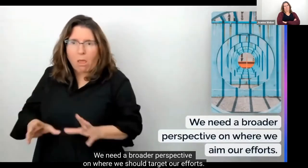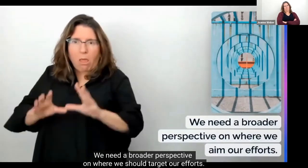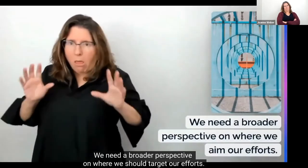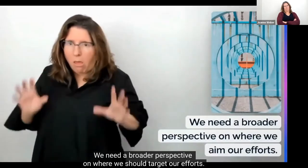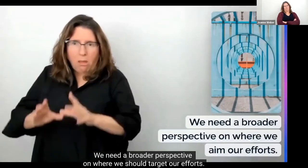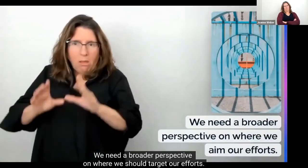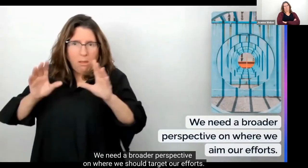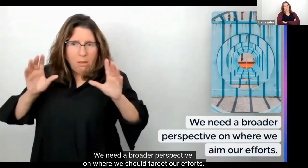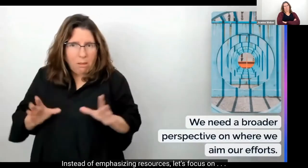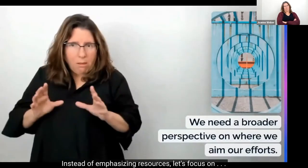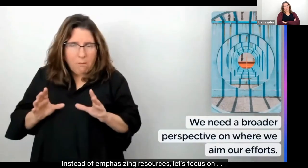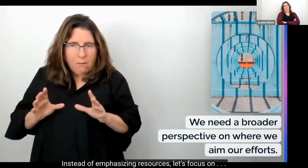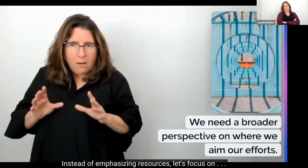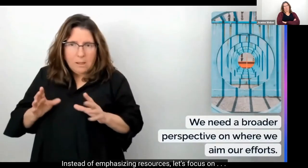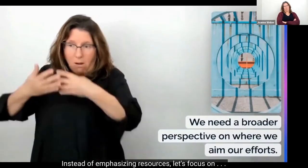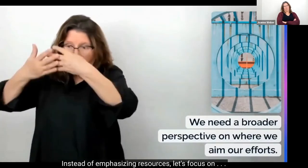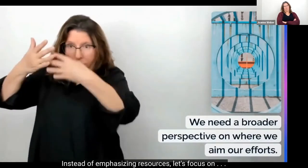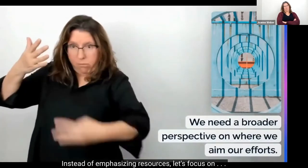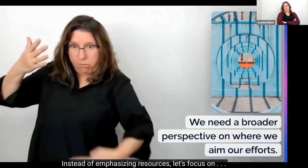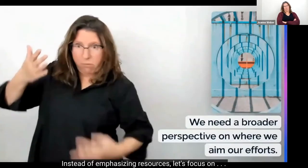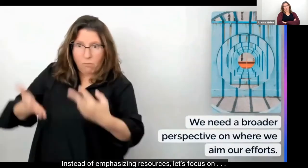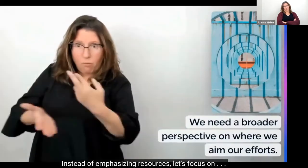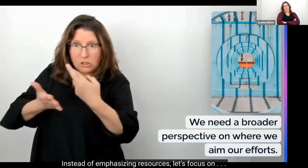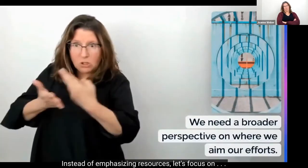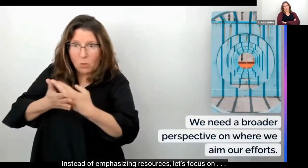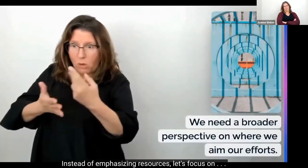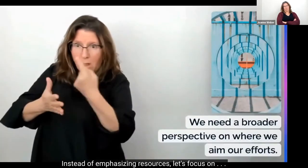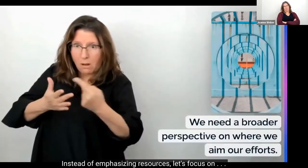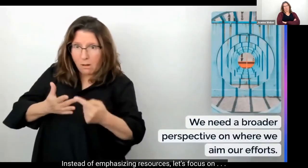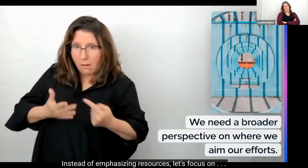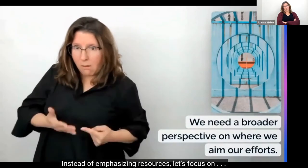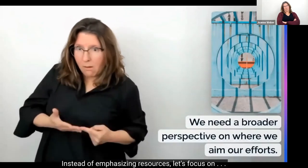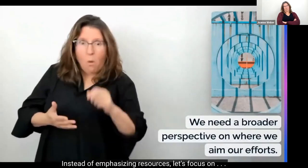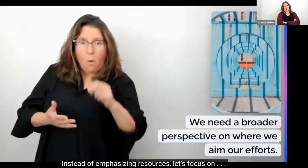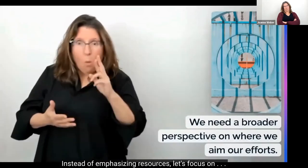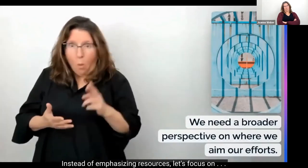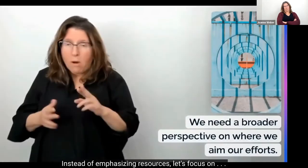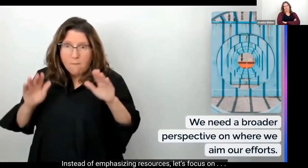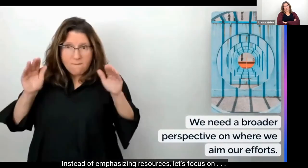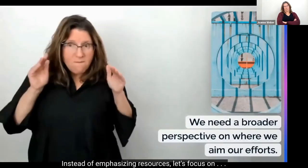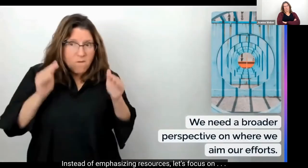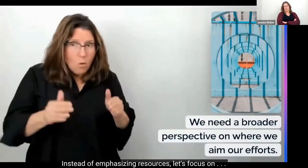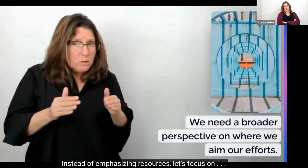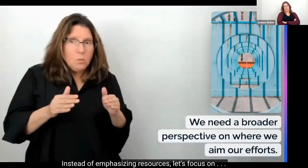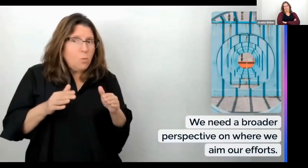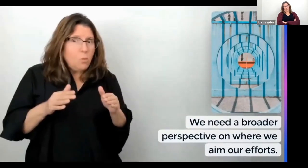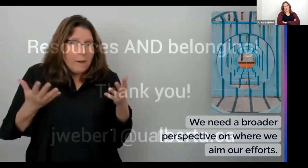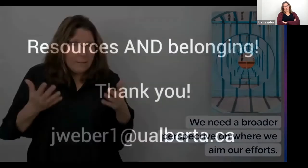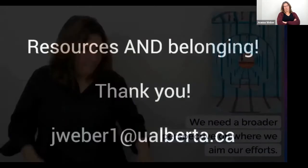on where we should target our efforts. Instead of emphasizing resources, let's focus